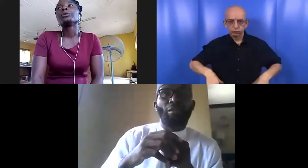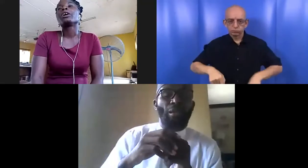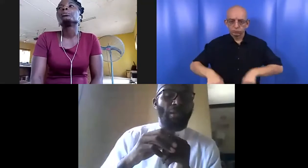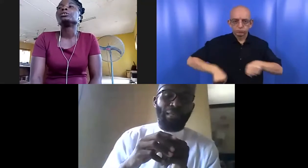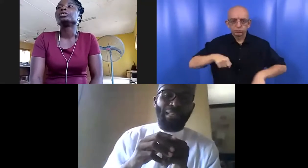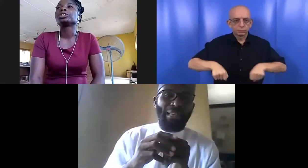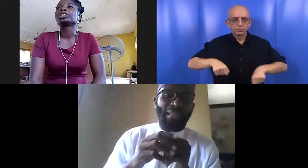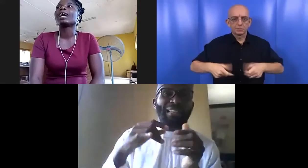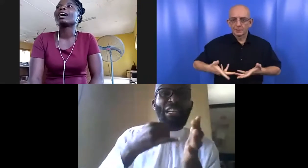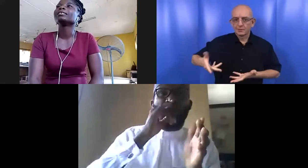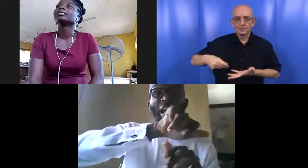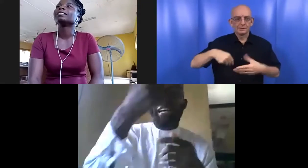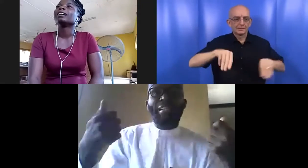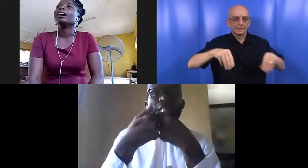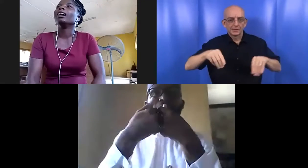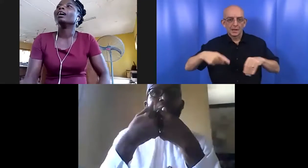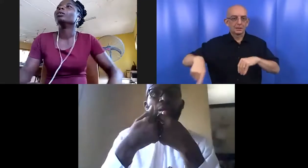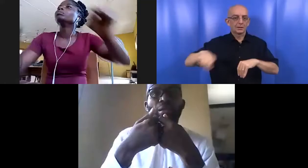So when we come to social